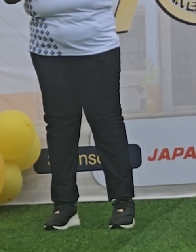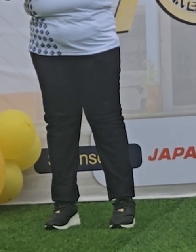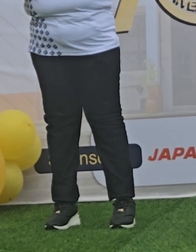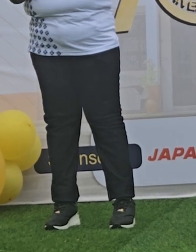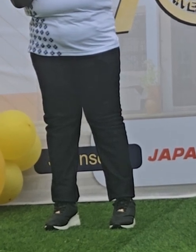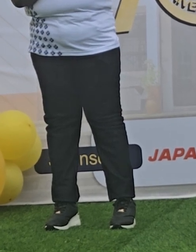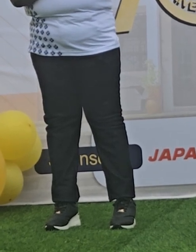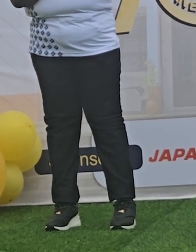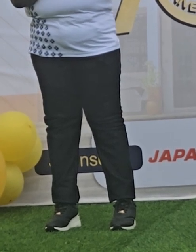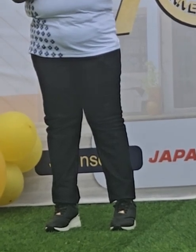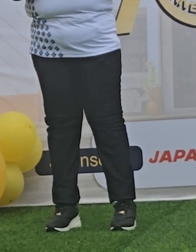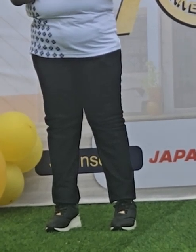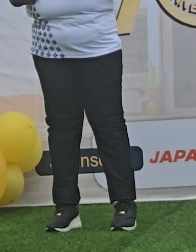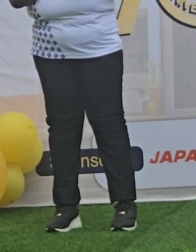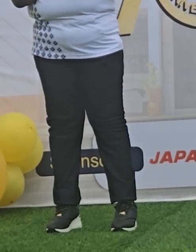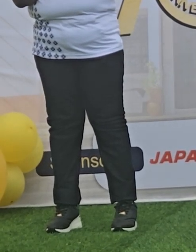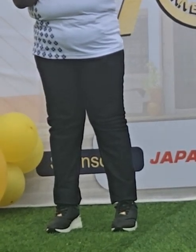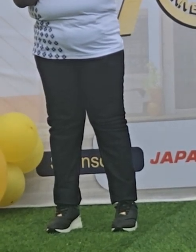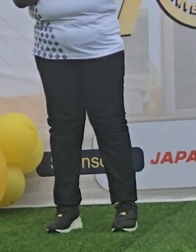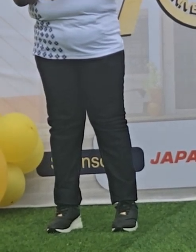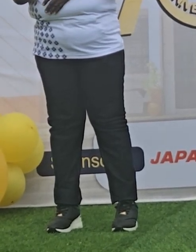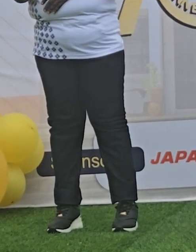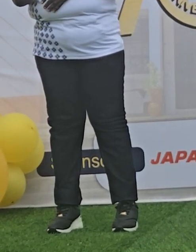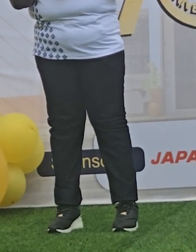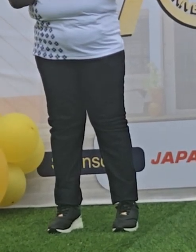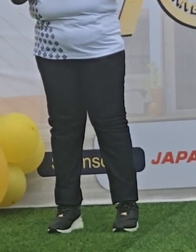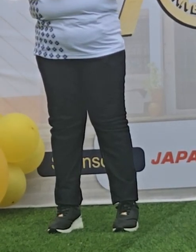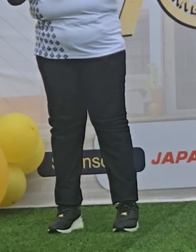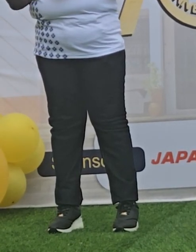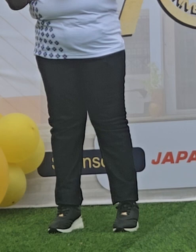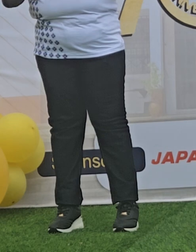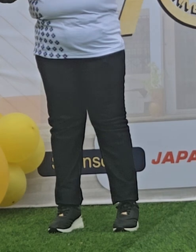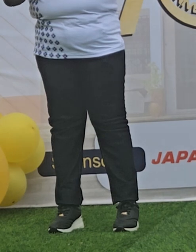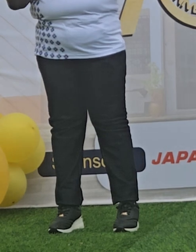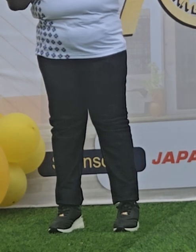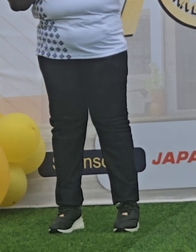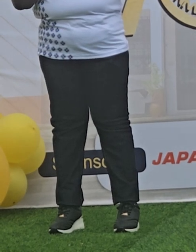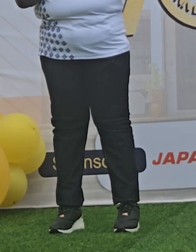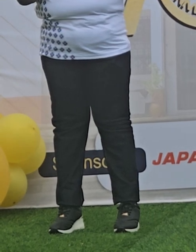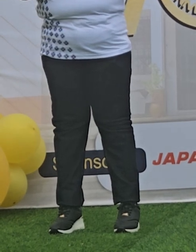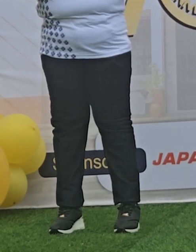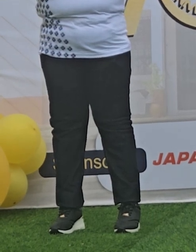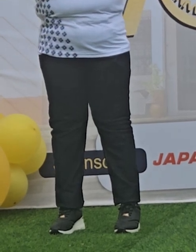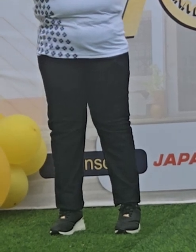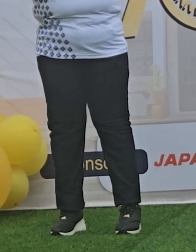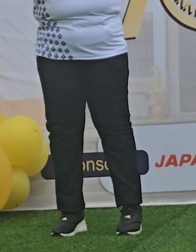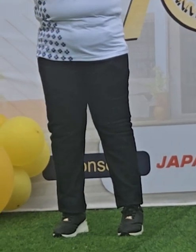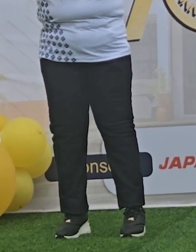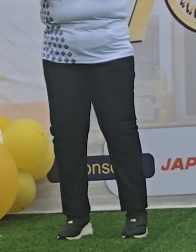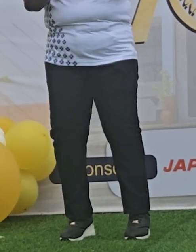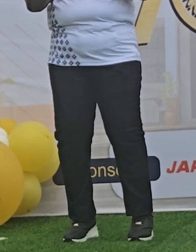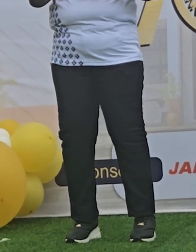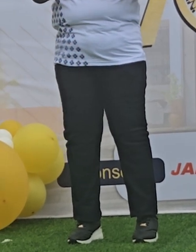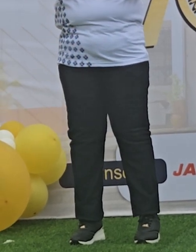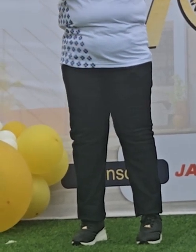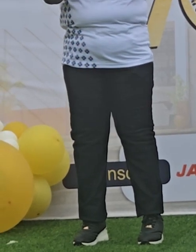that though they had a few lecturers, they had quite a number of visiting lecturers